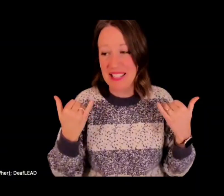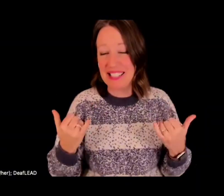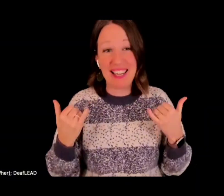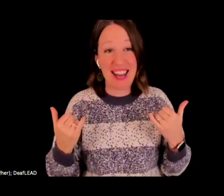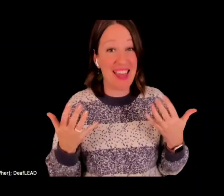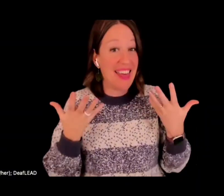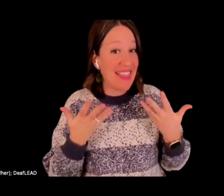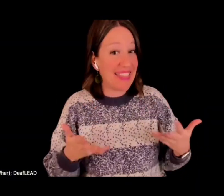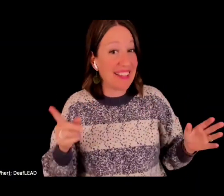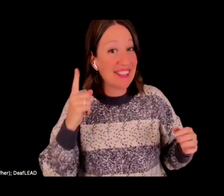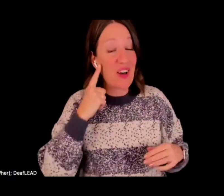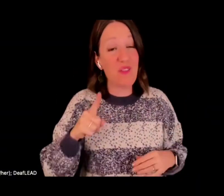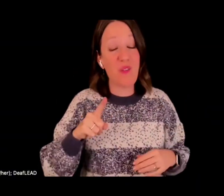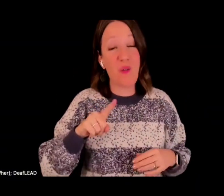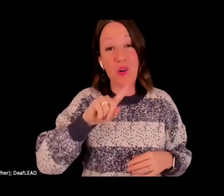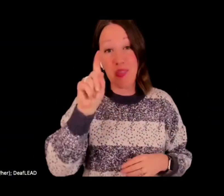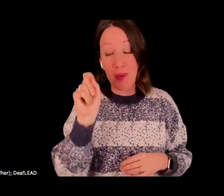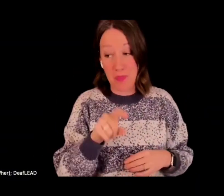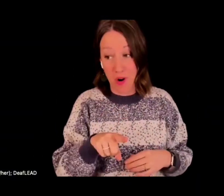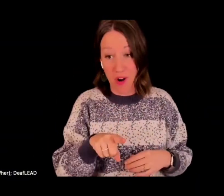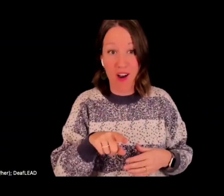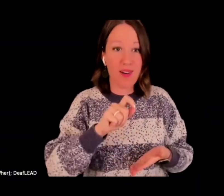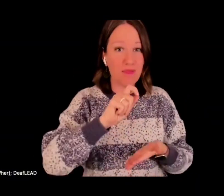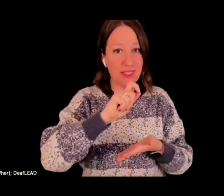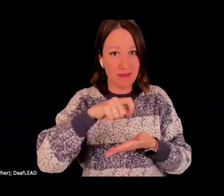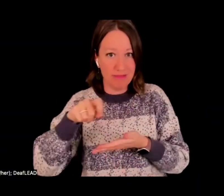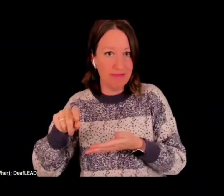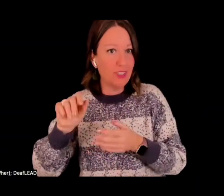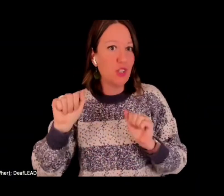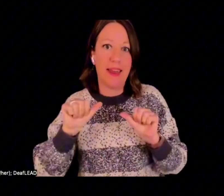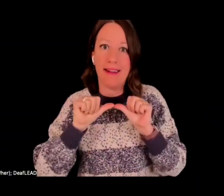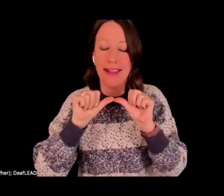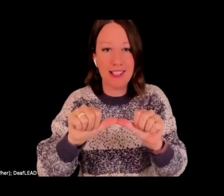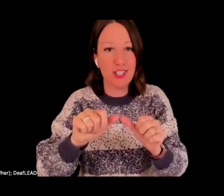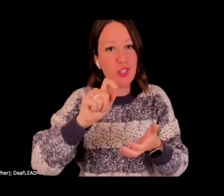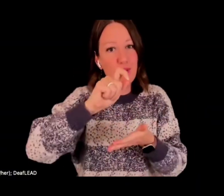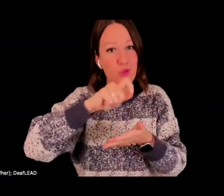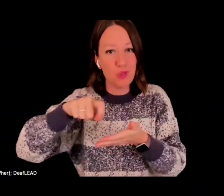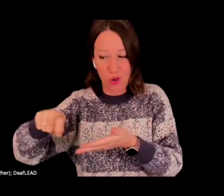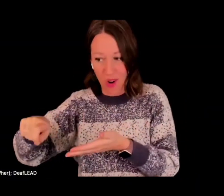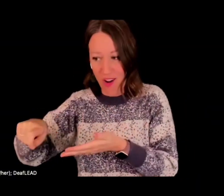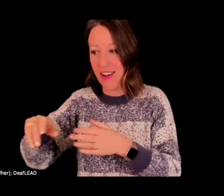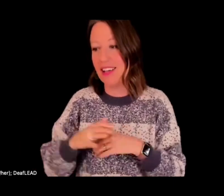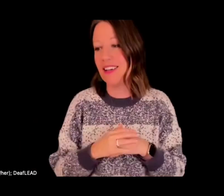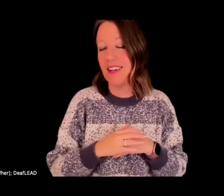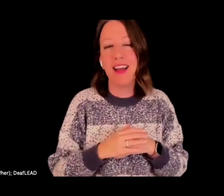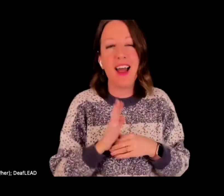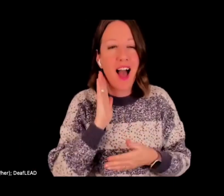Okay, thank you so much for coming today. That's it for our prompts.